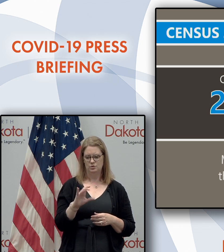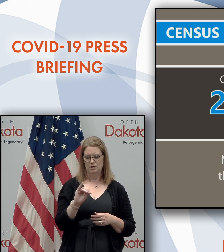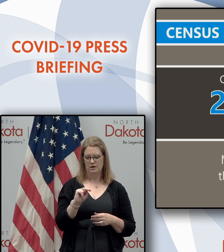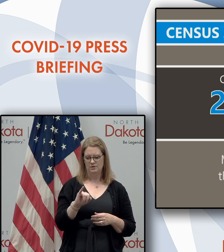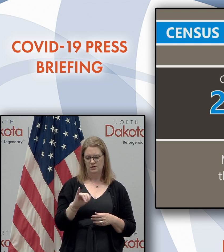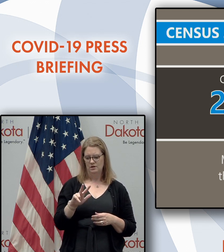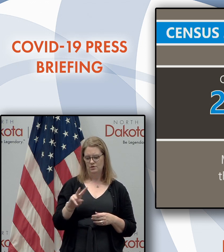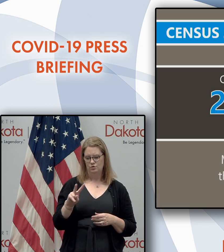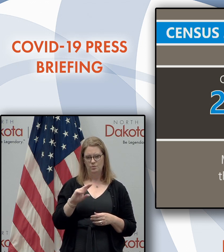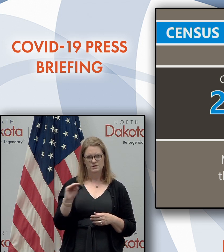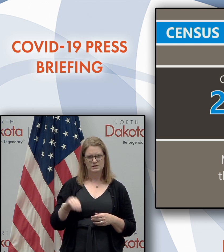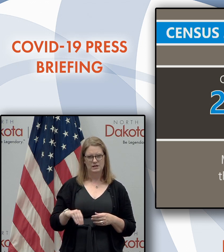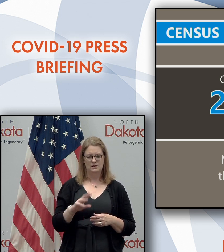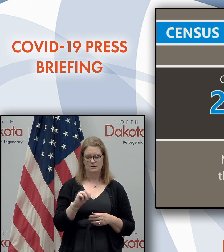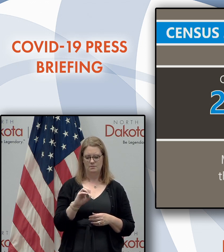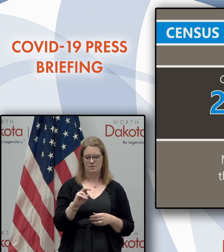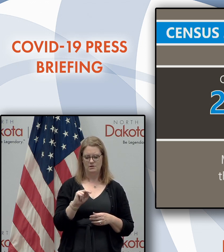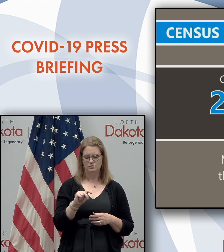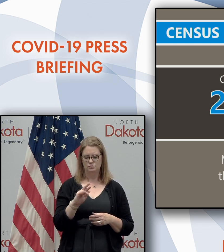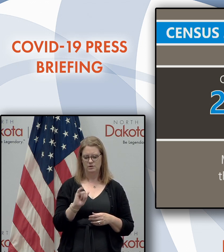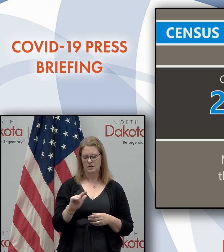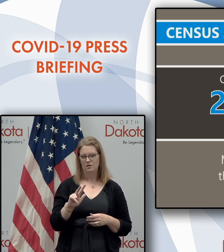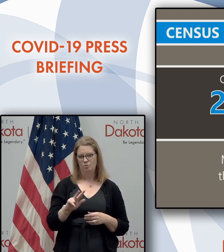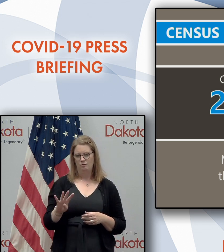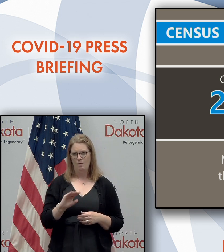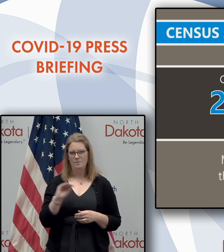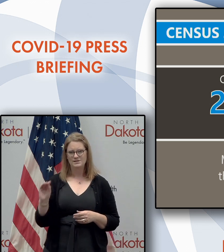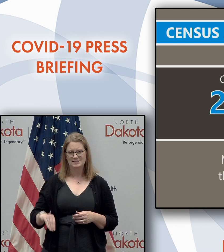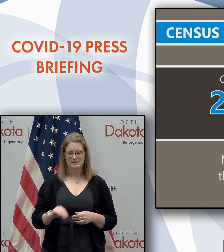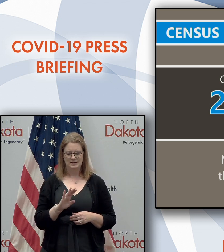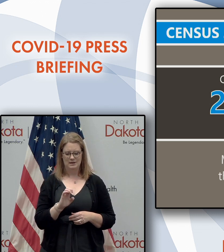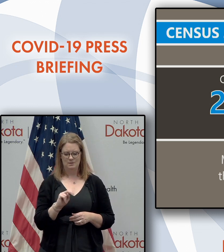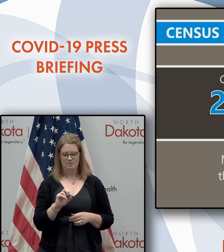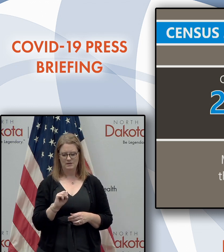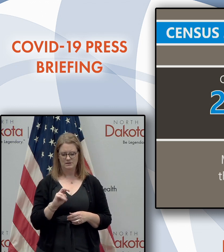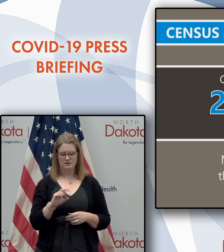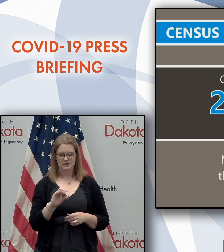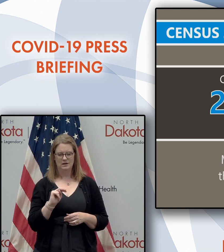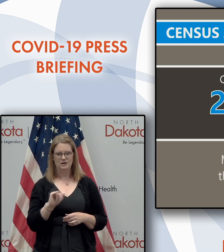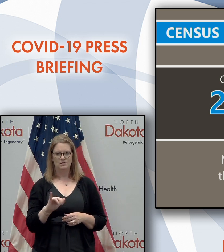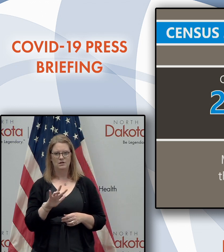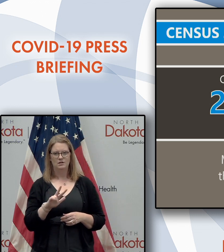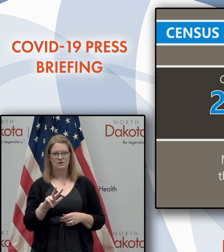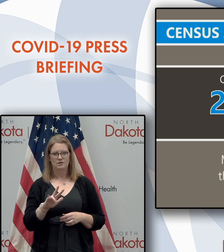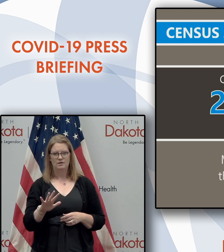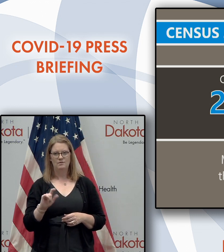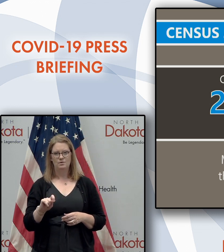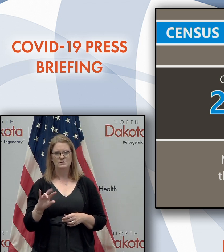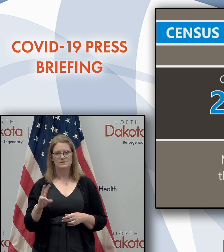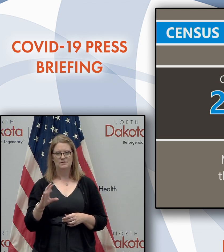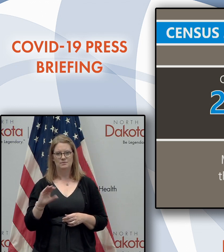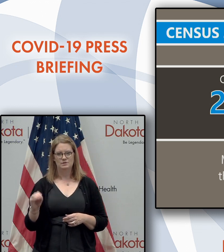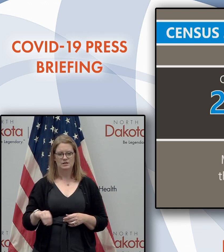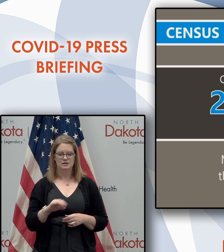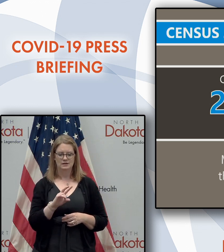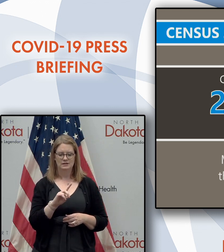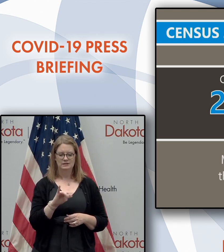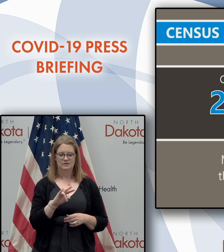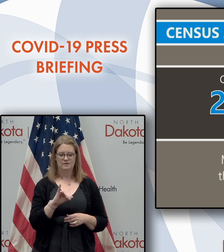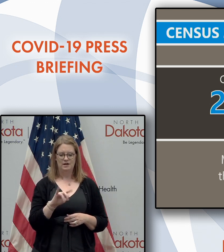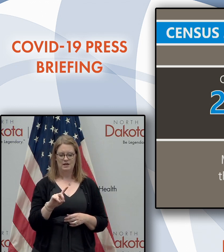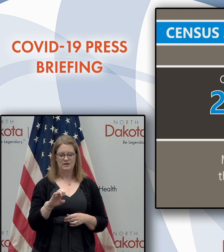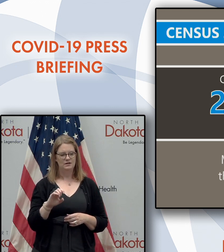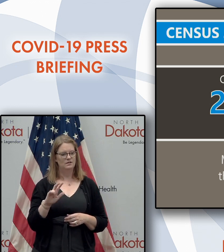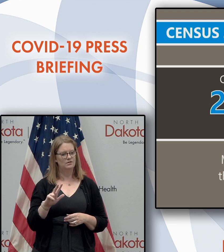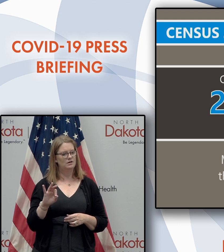rate 32%, Montreal County 34%, Benson County 35.7%, Divide County